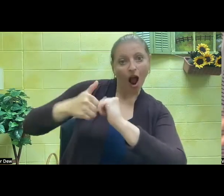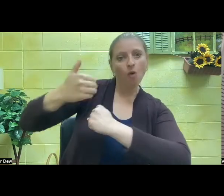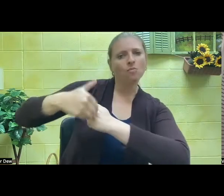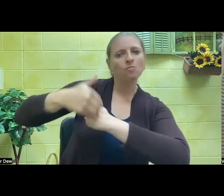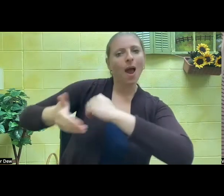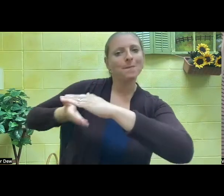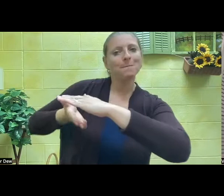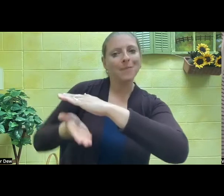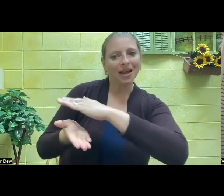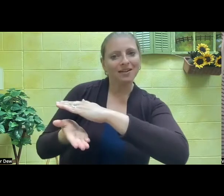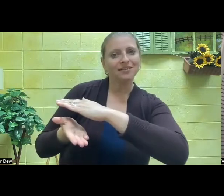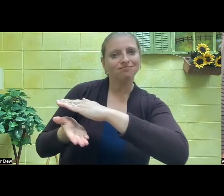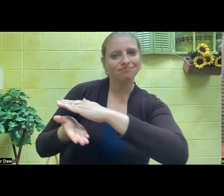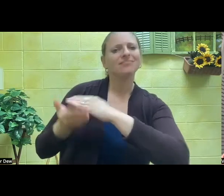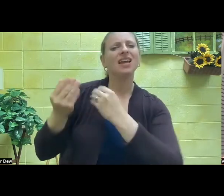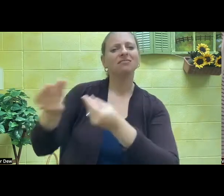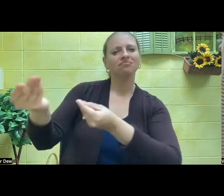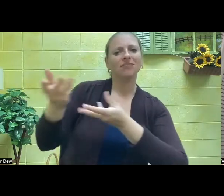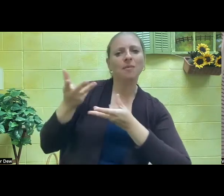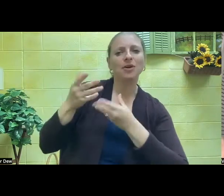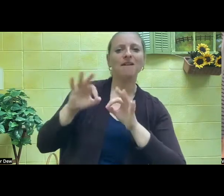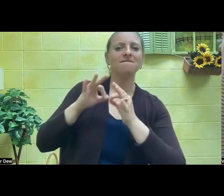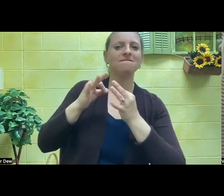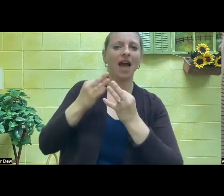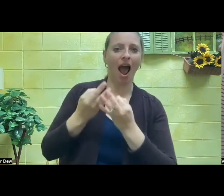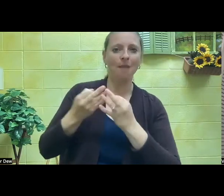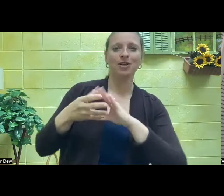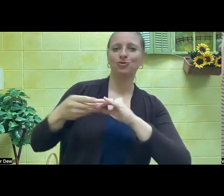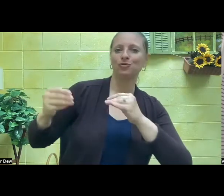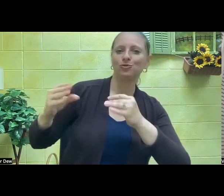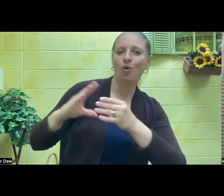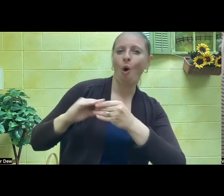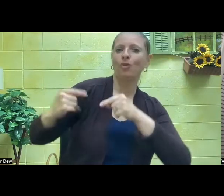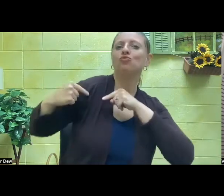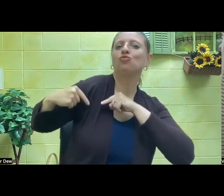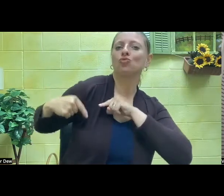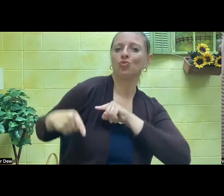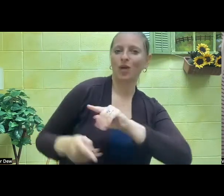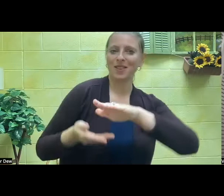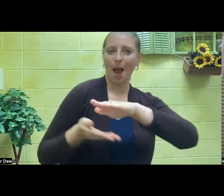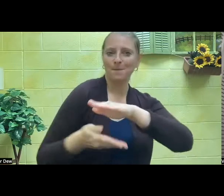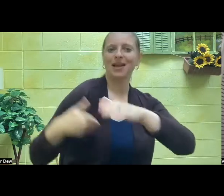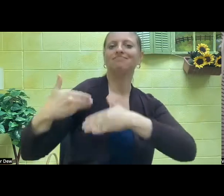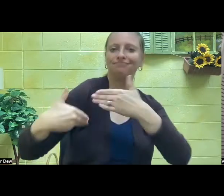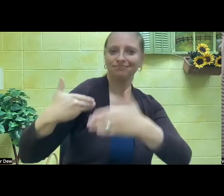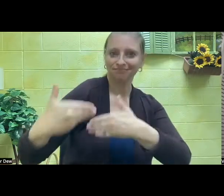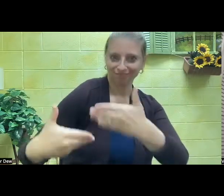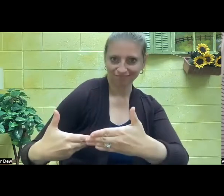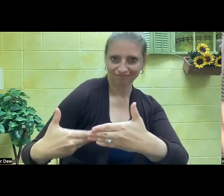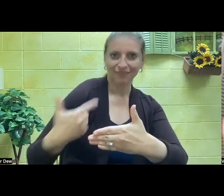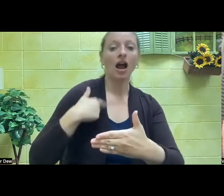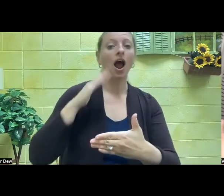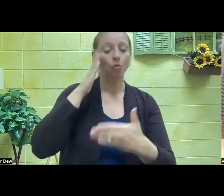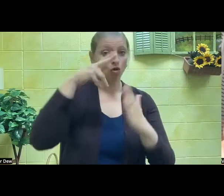me his story and the family story as we baked. So I'm going to read it for you. And then